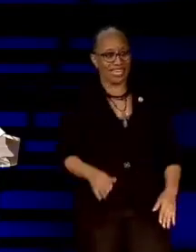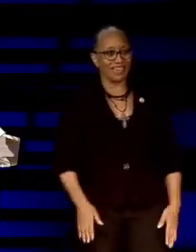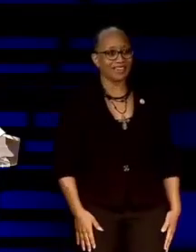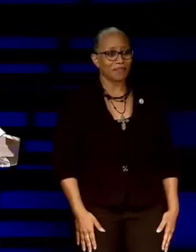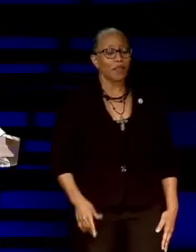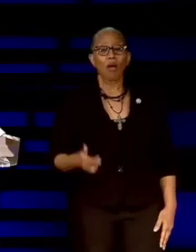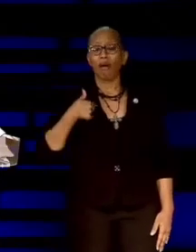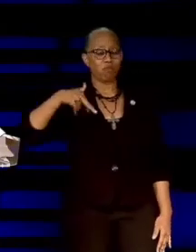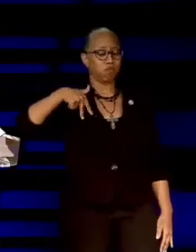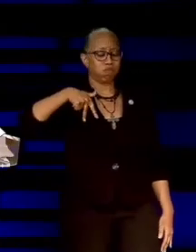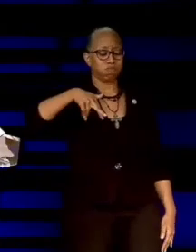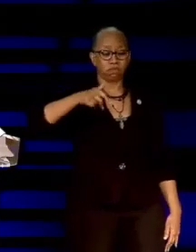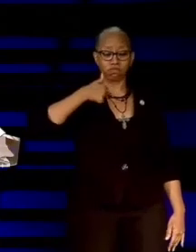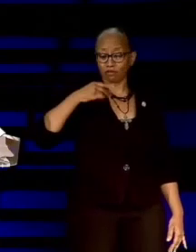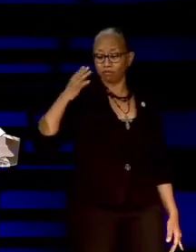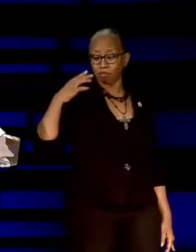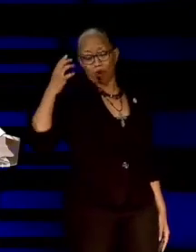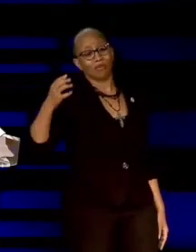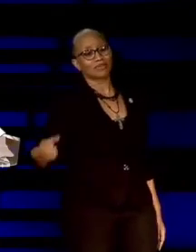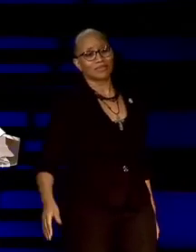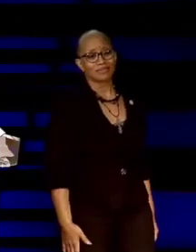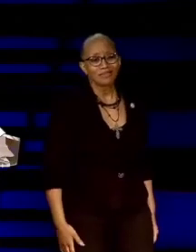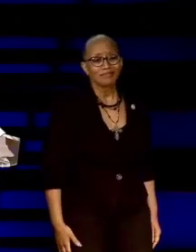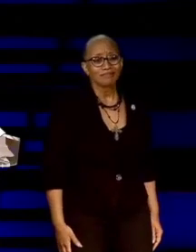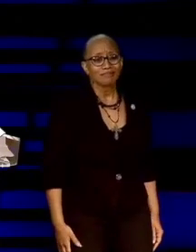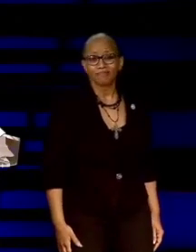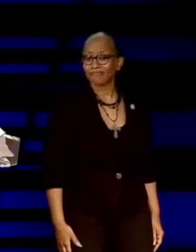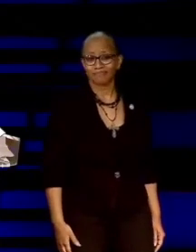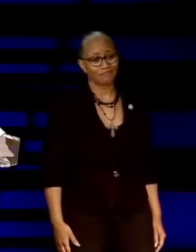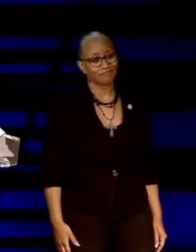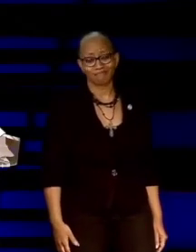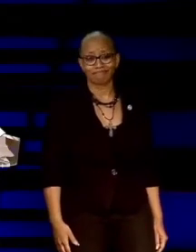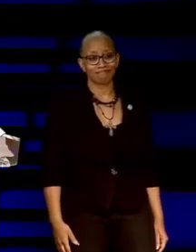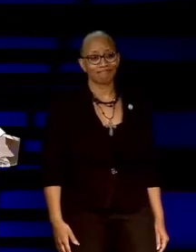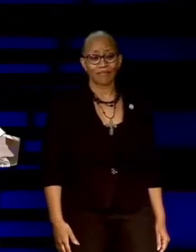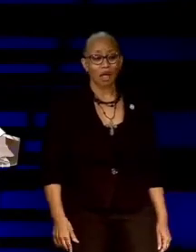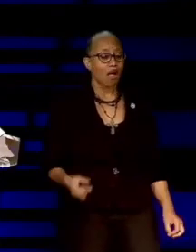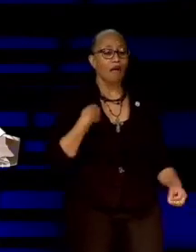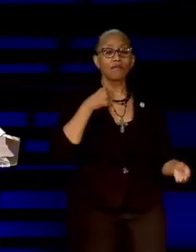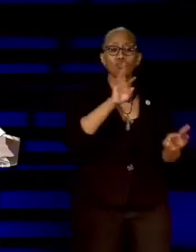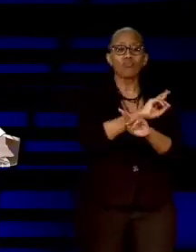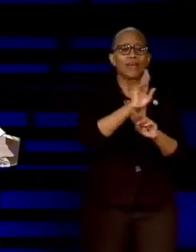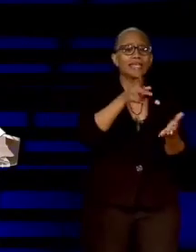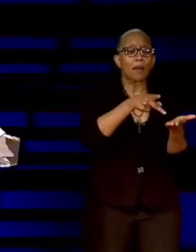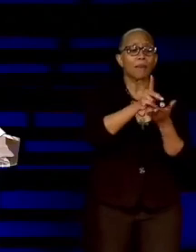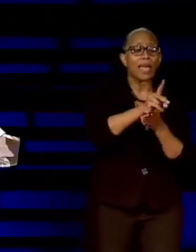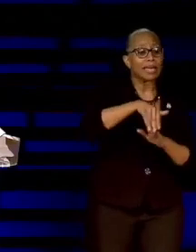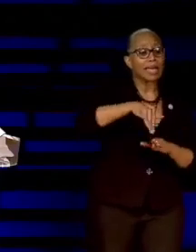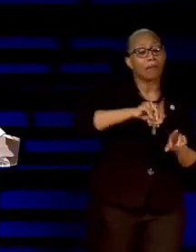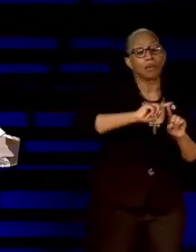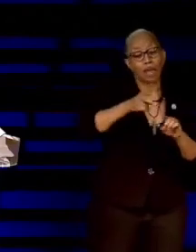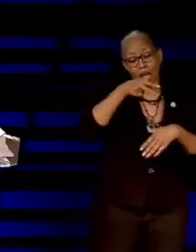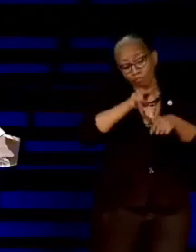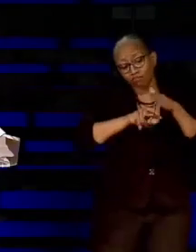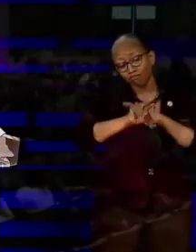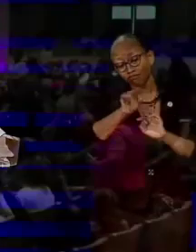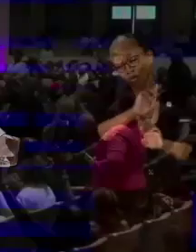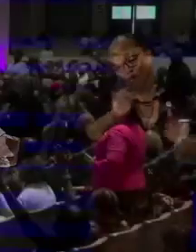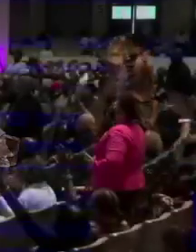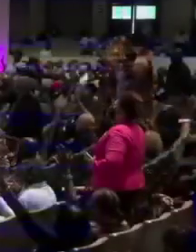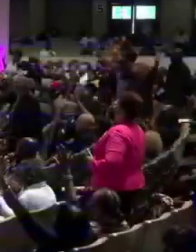Have you walking around like you the boss? You ain't getting paid like the boss yet, but I'm prophesying it's on the